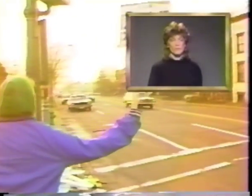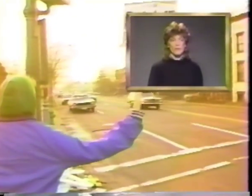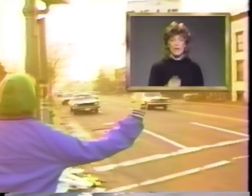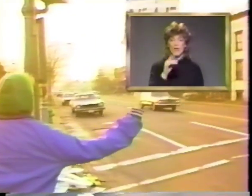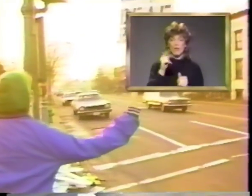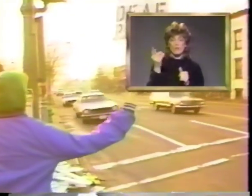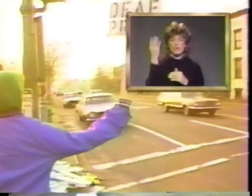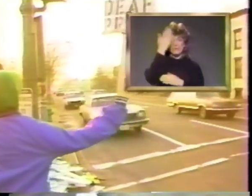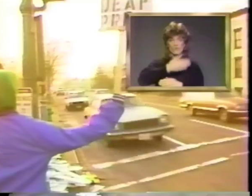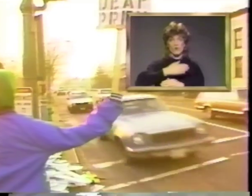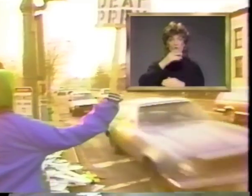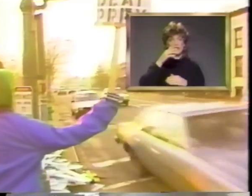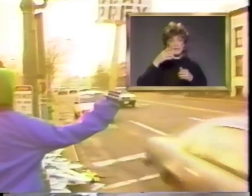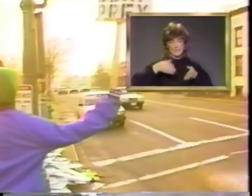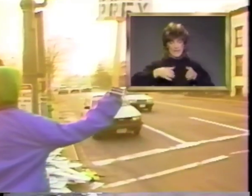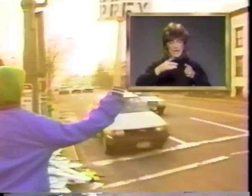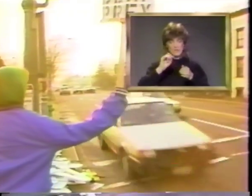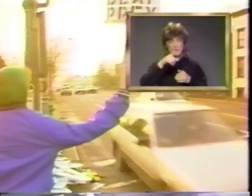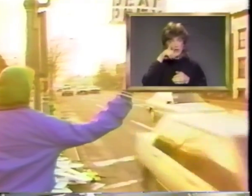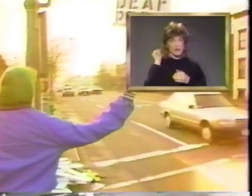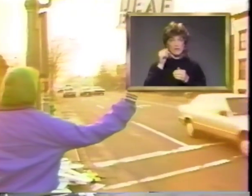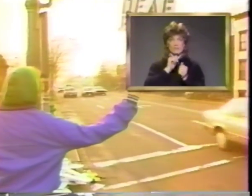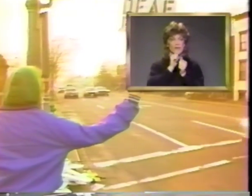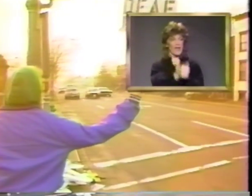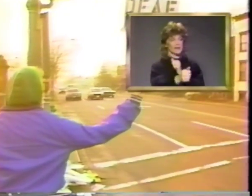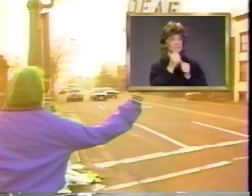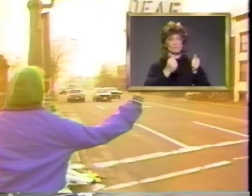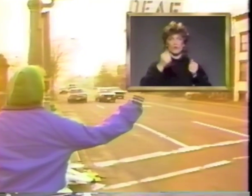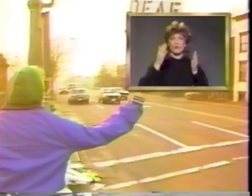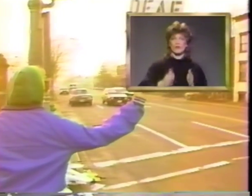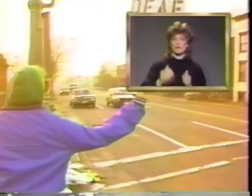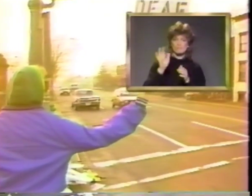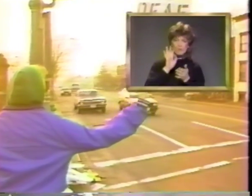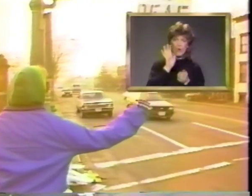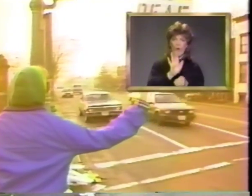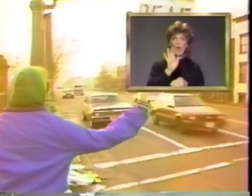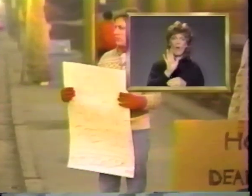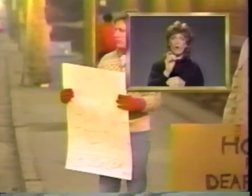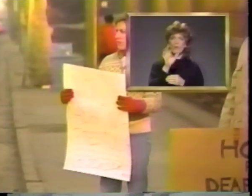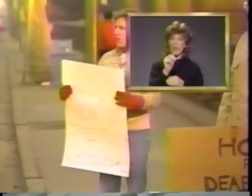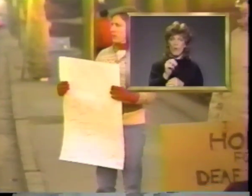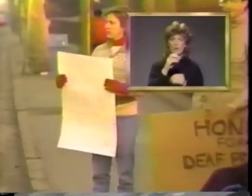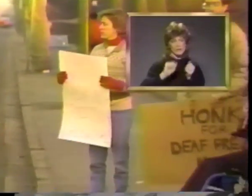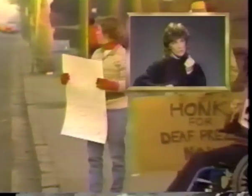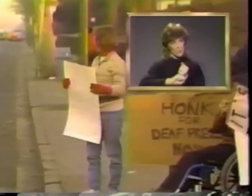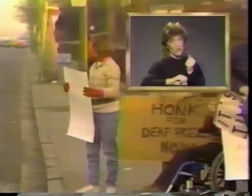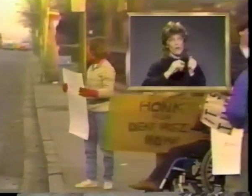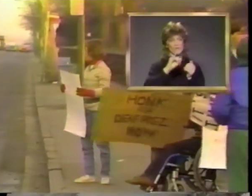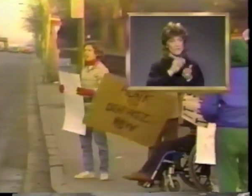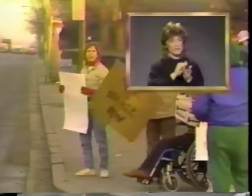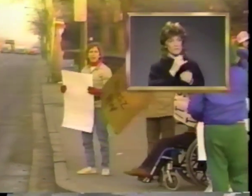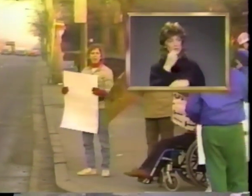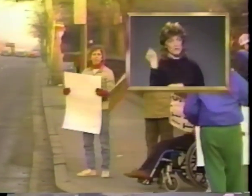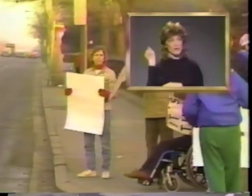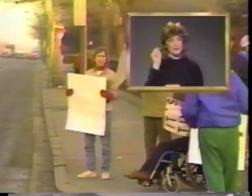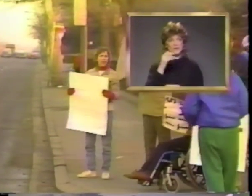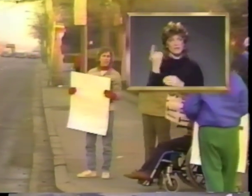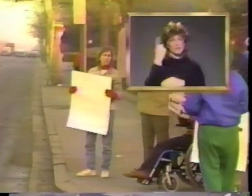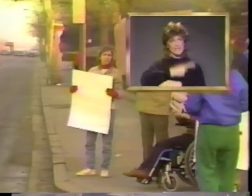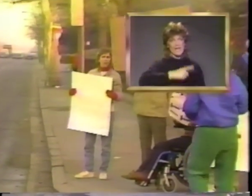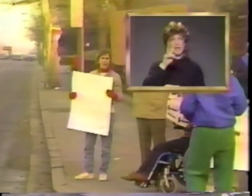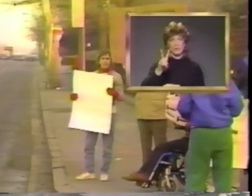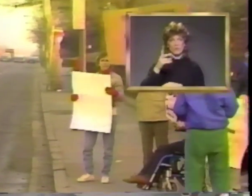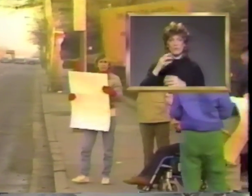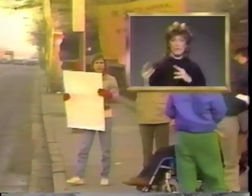At the front gate of Gallaudet, passing motorists honked their horns in support of a cause. It was day 2 in the battle between